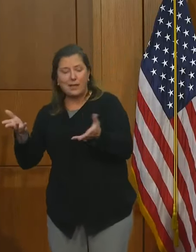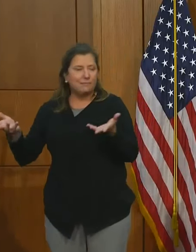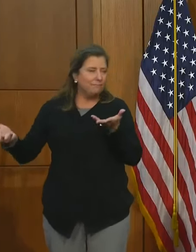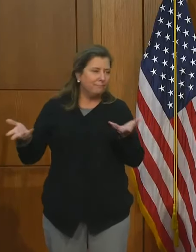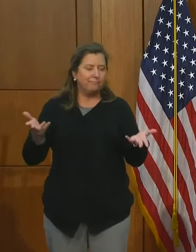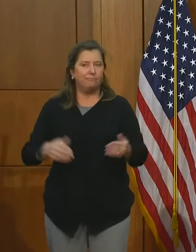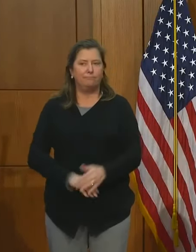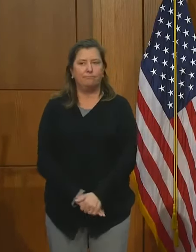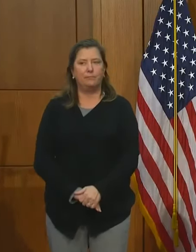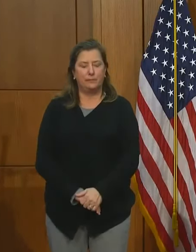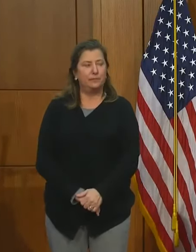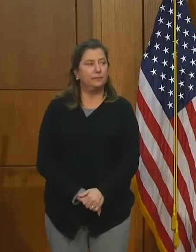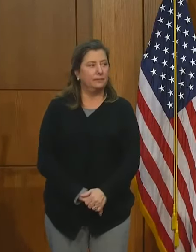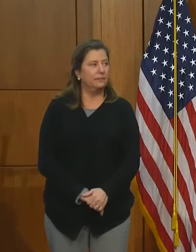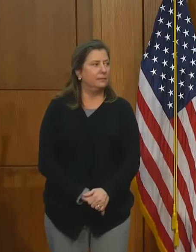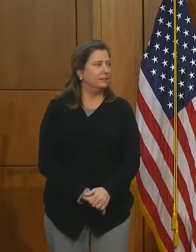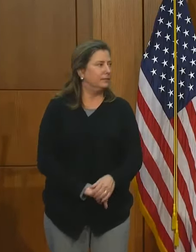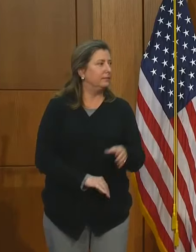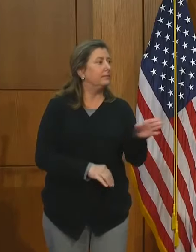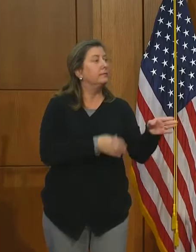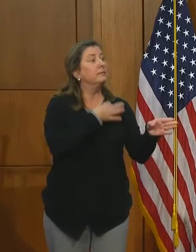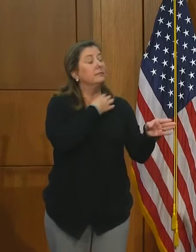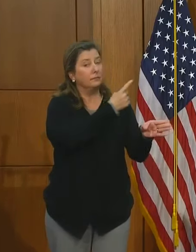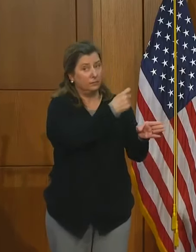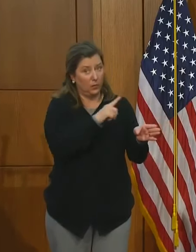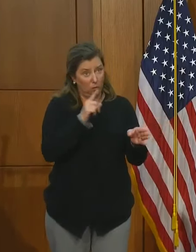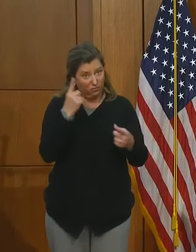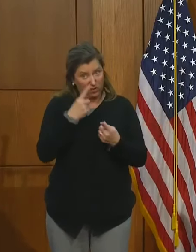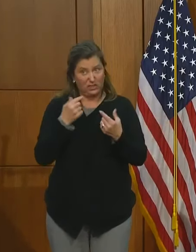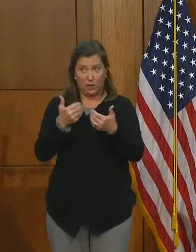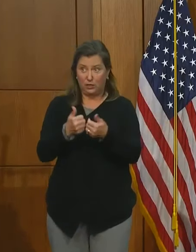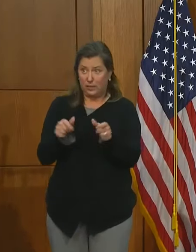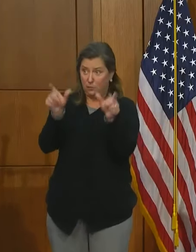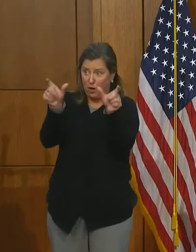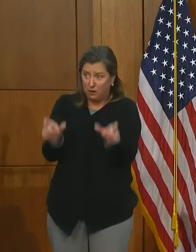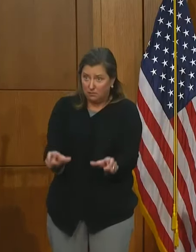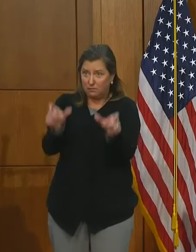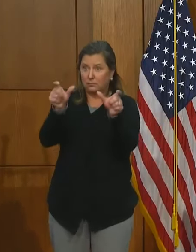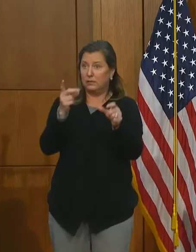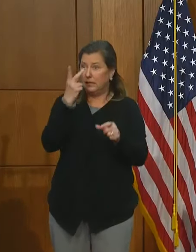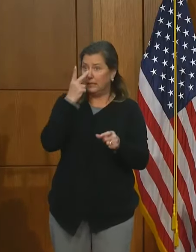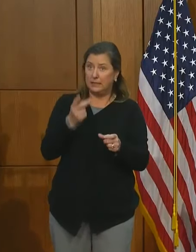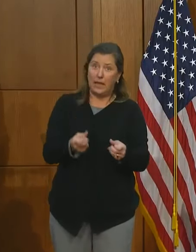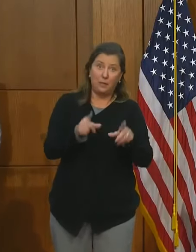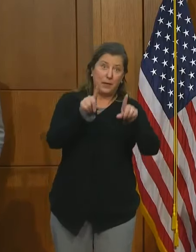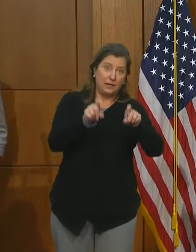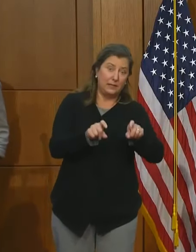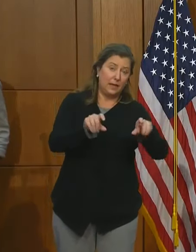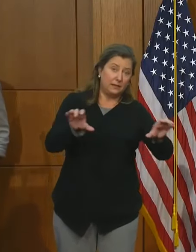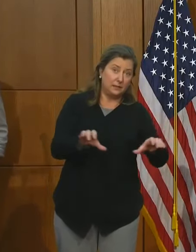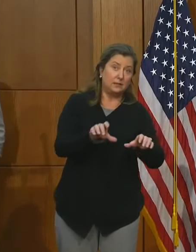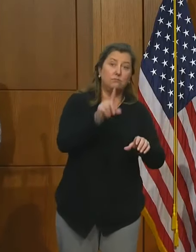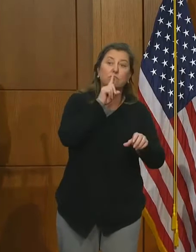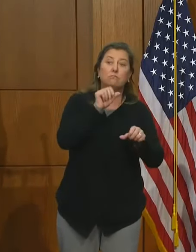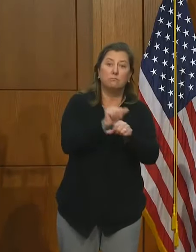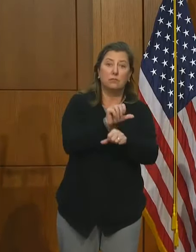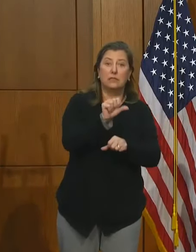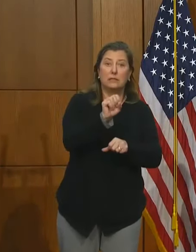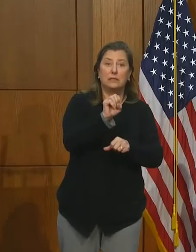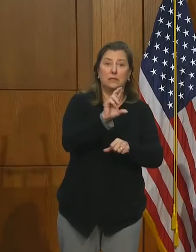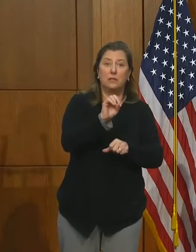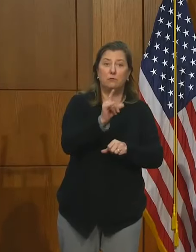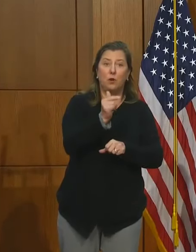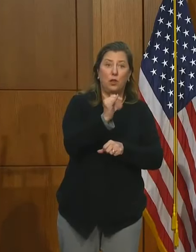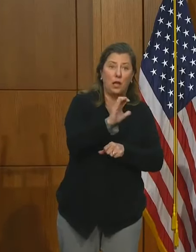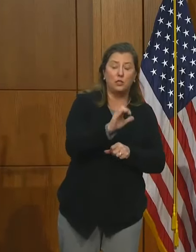the other. Would you consider separating them so that at least we can see how many of the tests that we're performing are serologic and how many